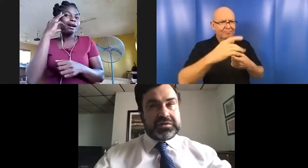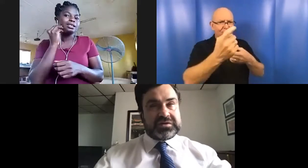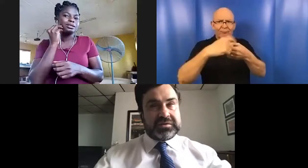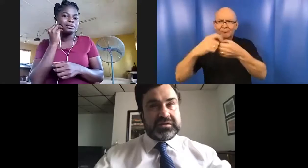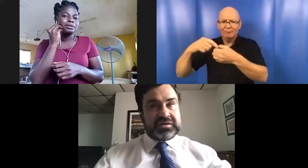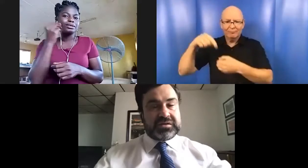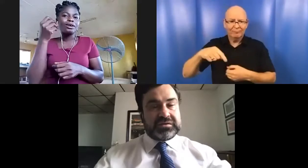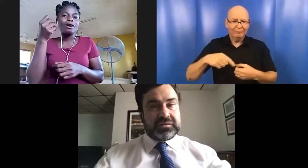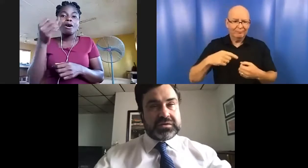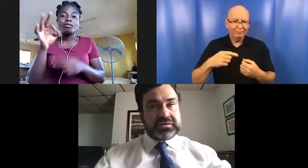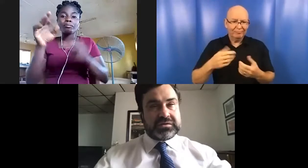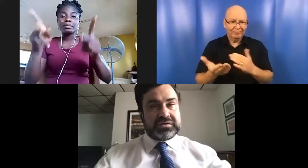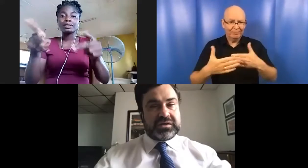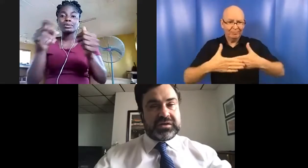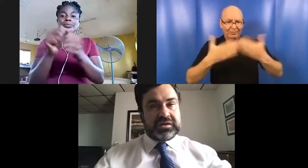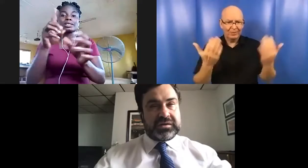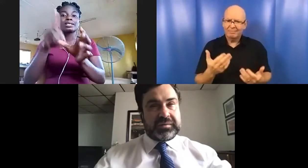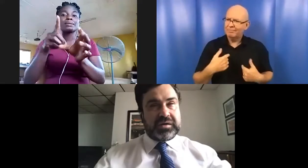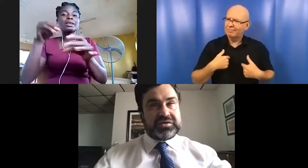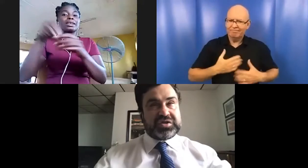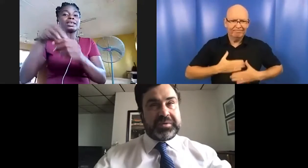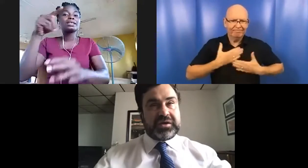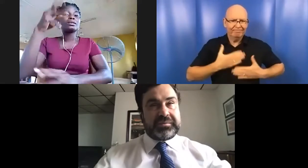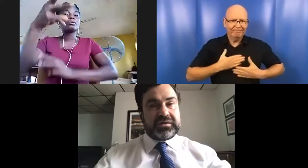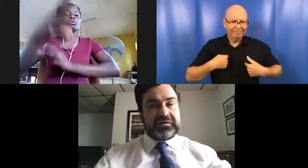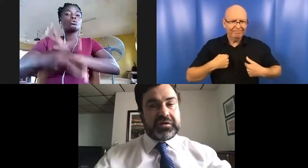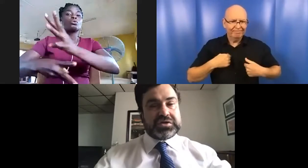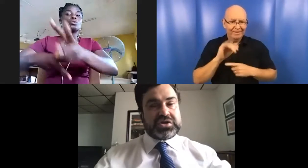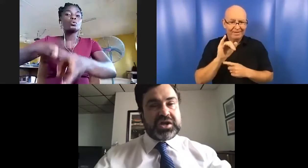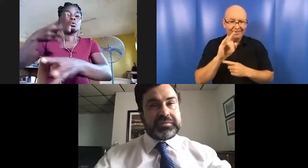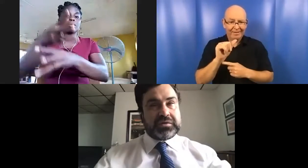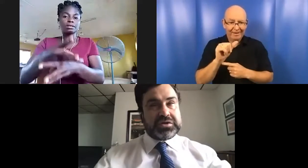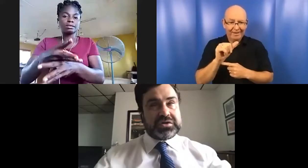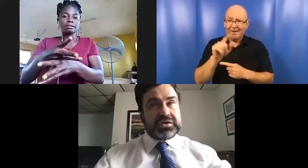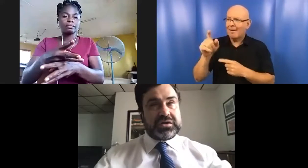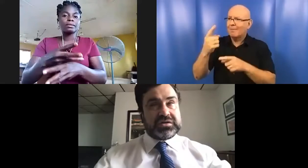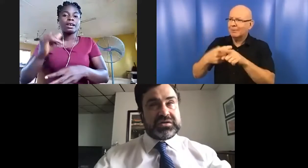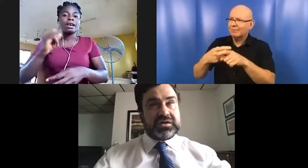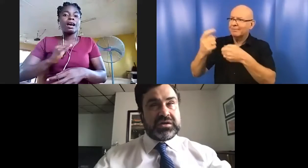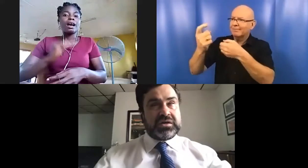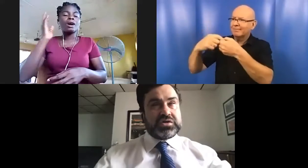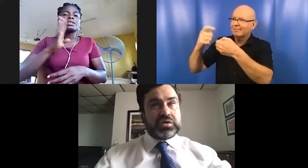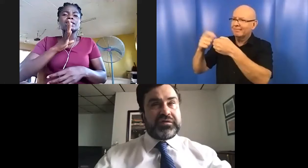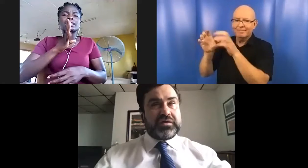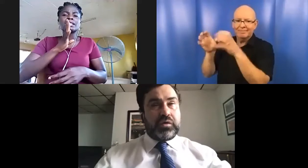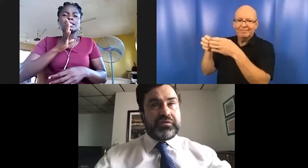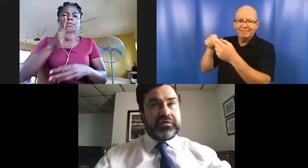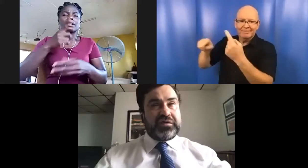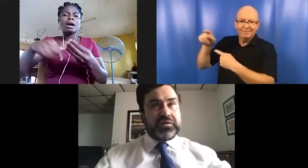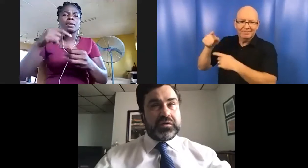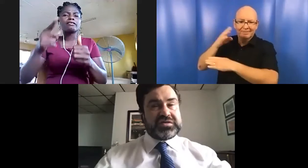persons with disabilities around the world. I'm going to speak about the first chapter, which is sort of